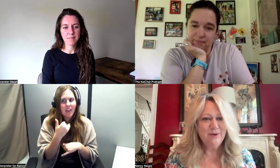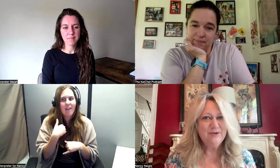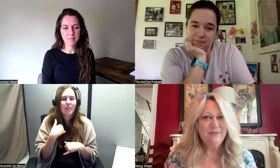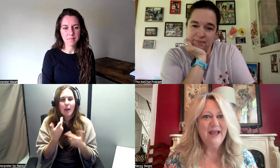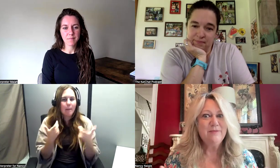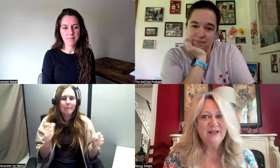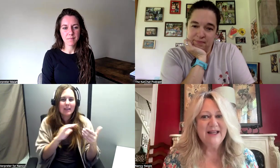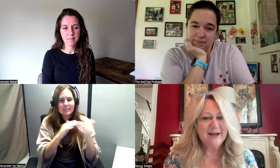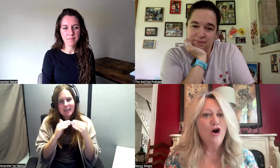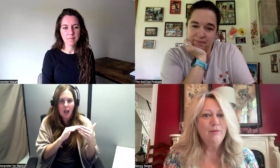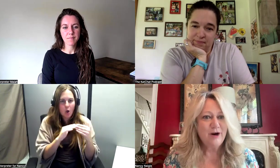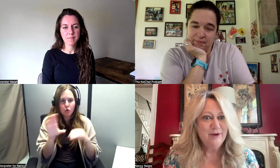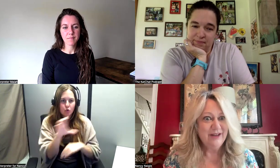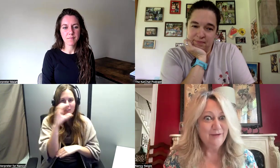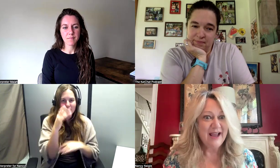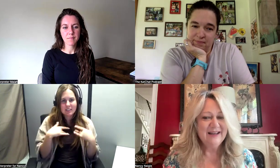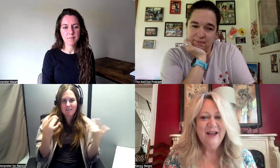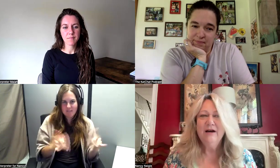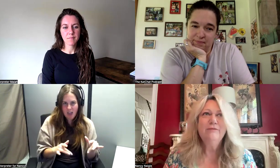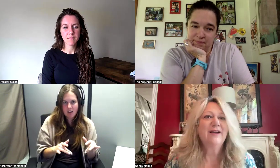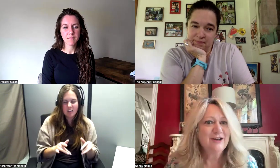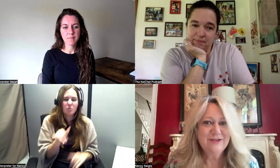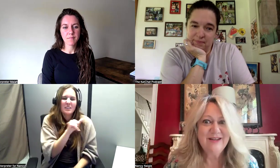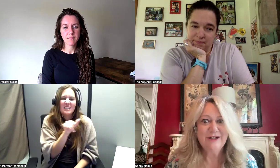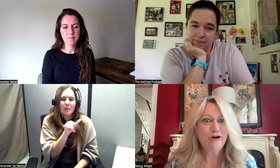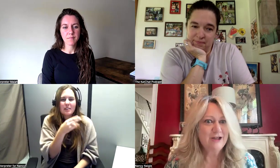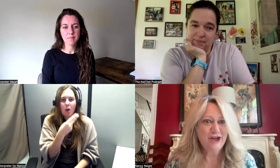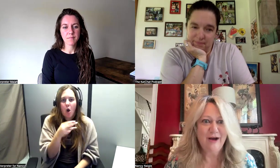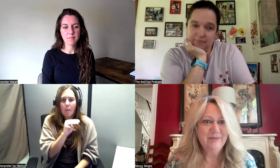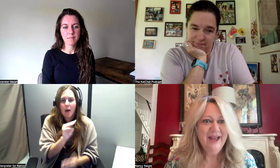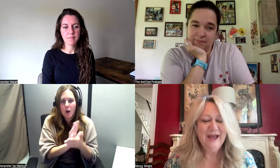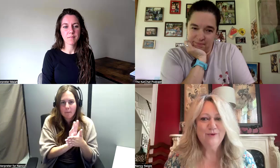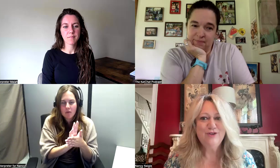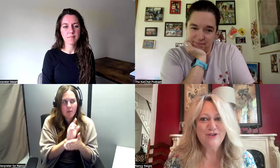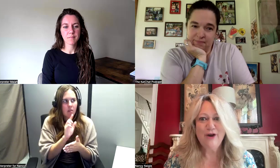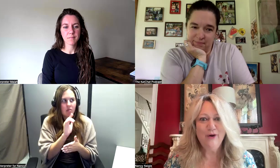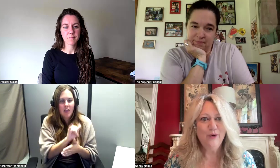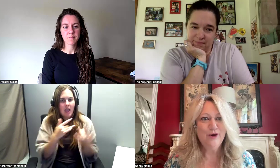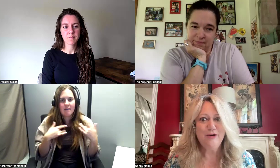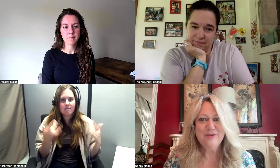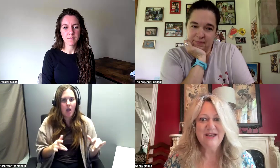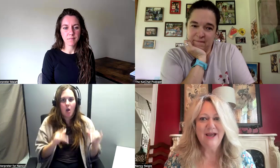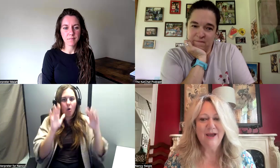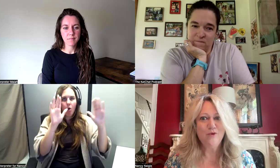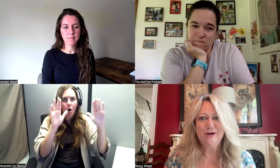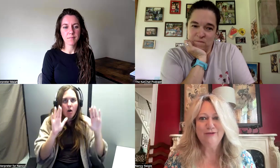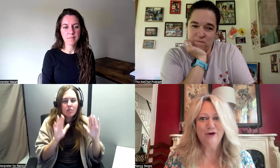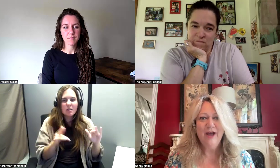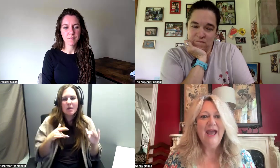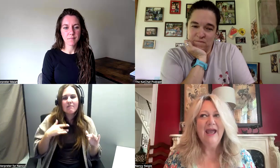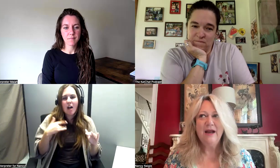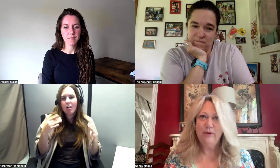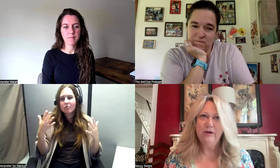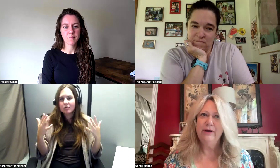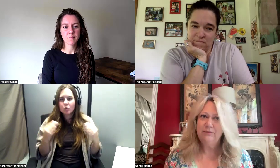it was supposed to be emulate like a Hallmark movie, right? Oh my gosh, they did a great job. It was so cozy and